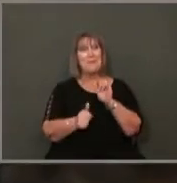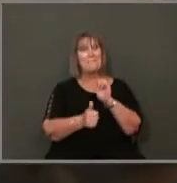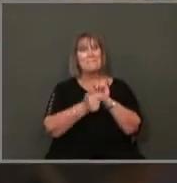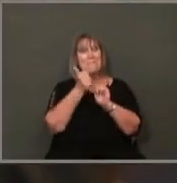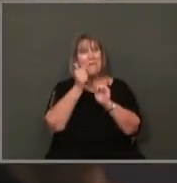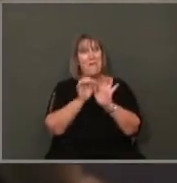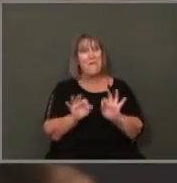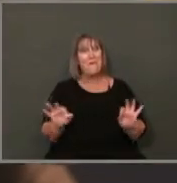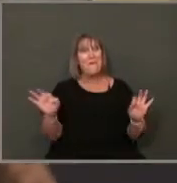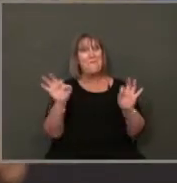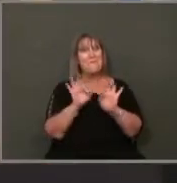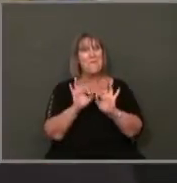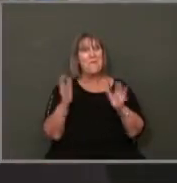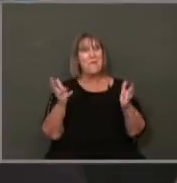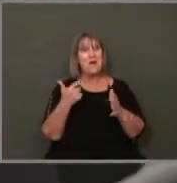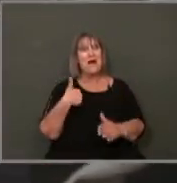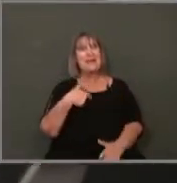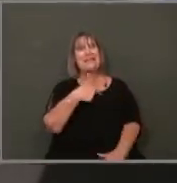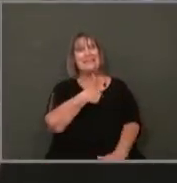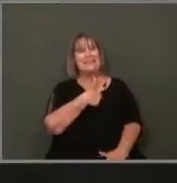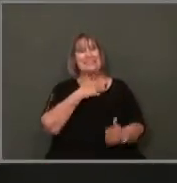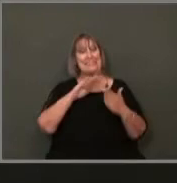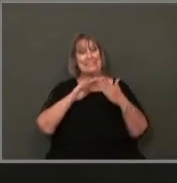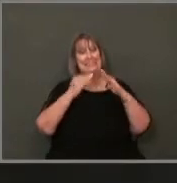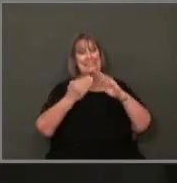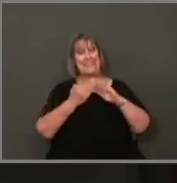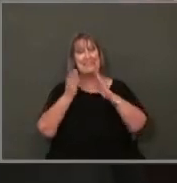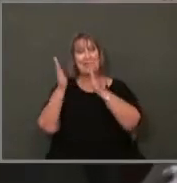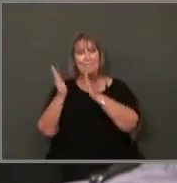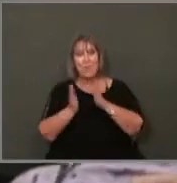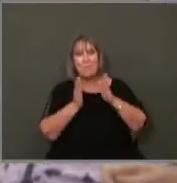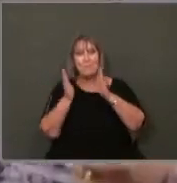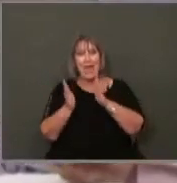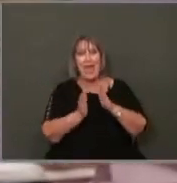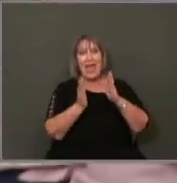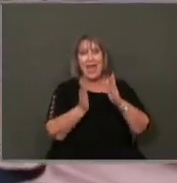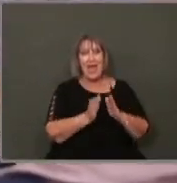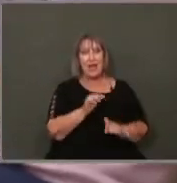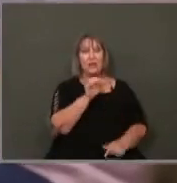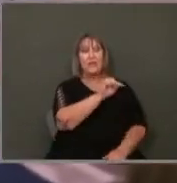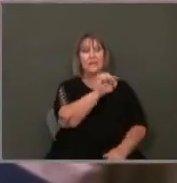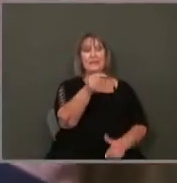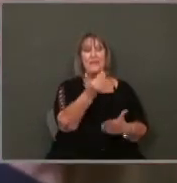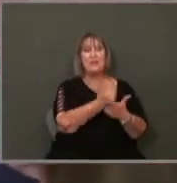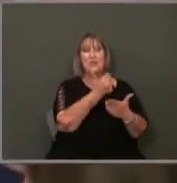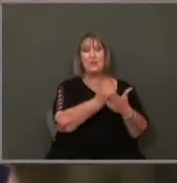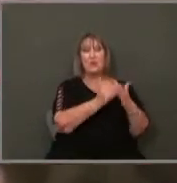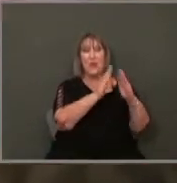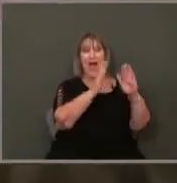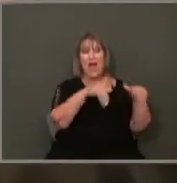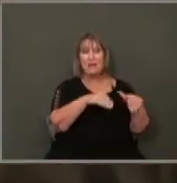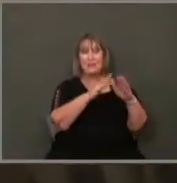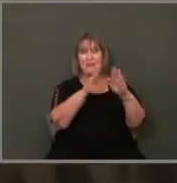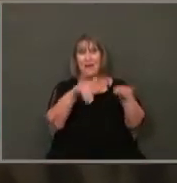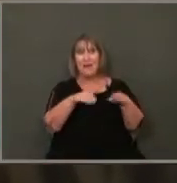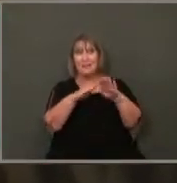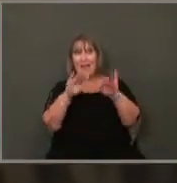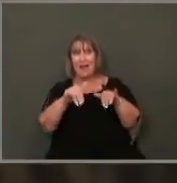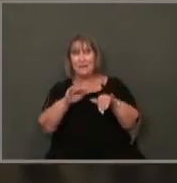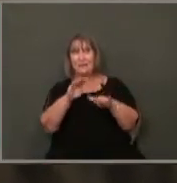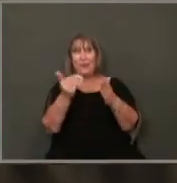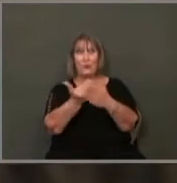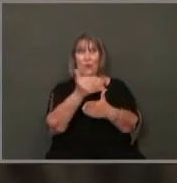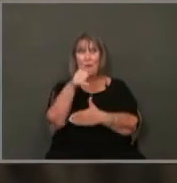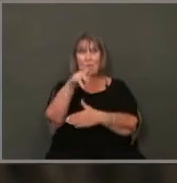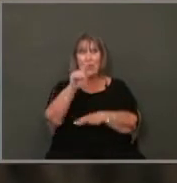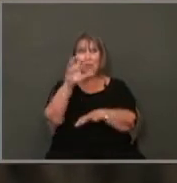is that we are prepared to face what all those houses are going to be demanding from you.